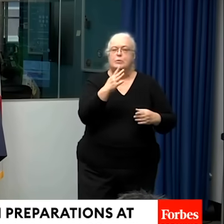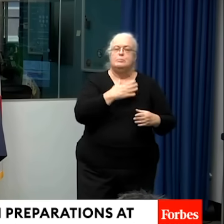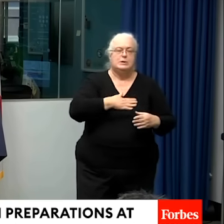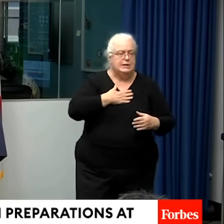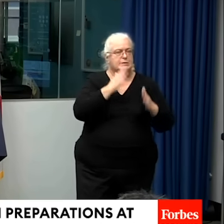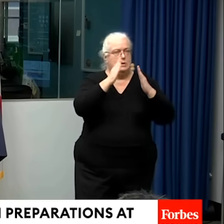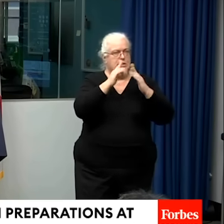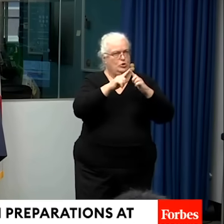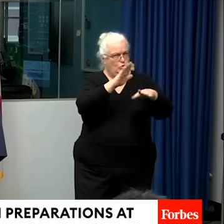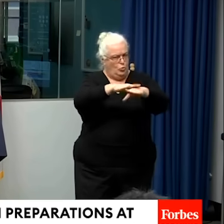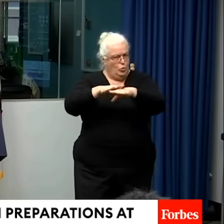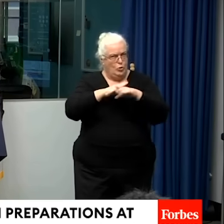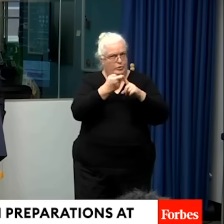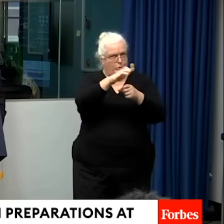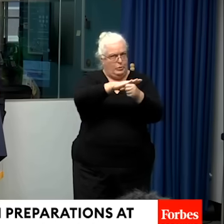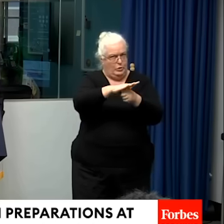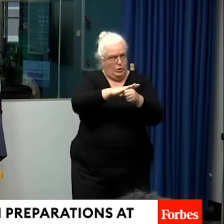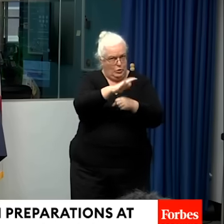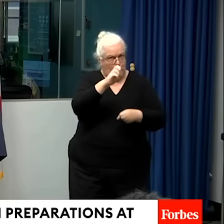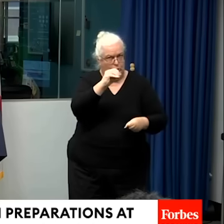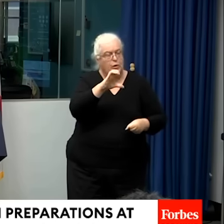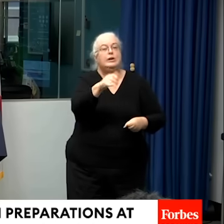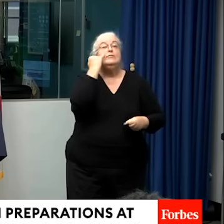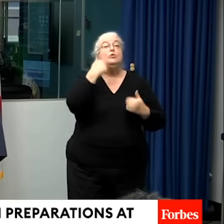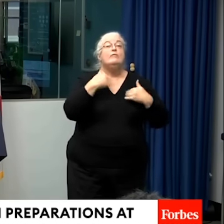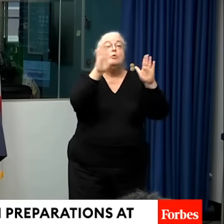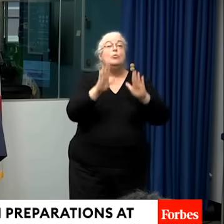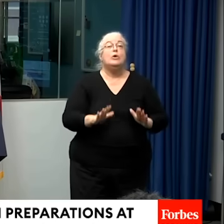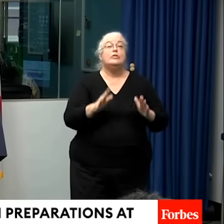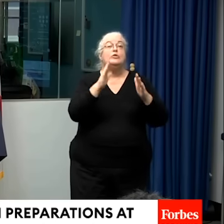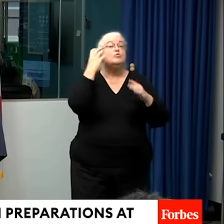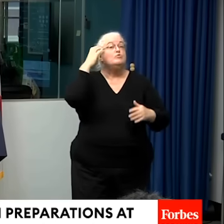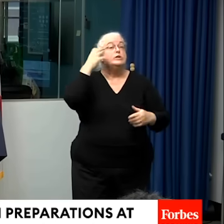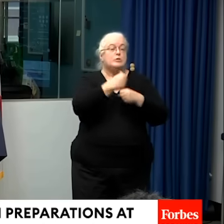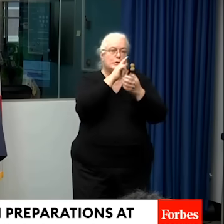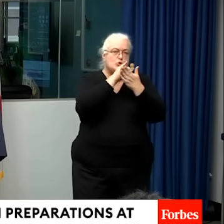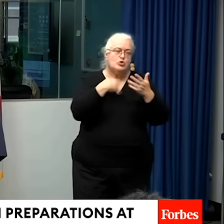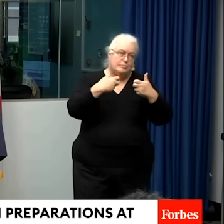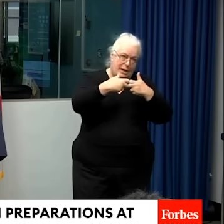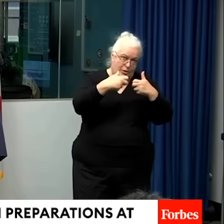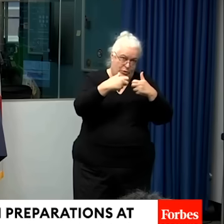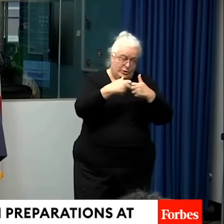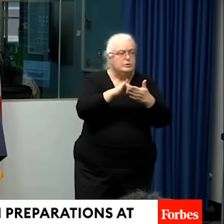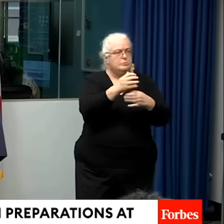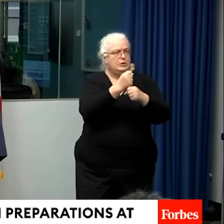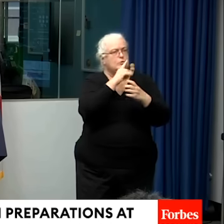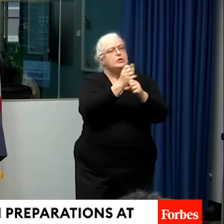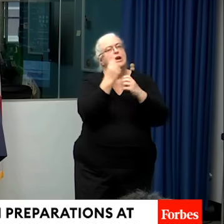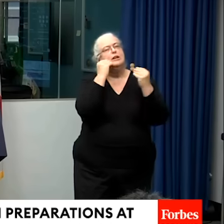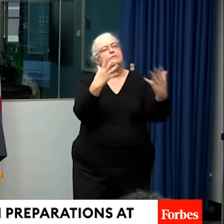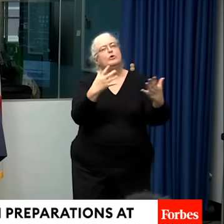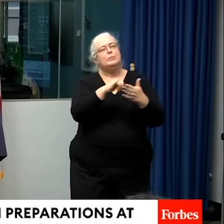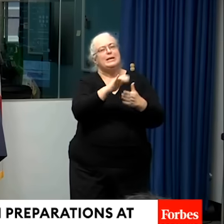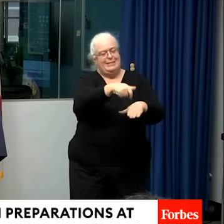officials. If you have a weather radio, now is the time to make sure the batteries are charged so that you can still receive important information if you're in the